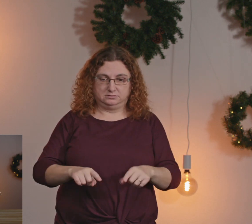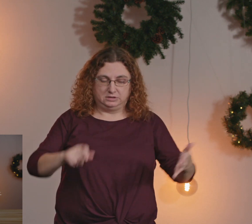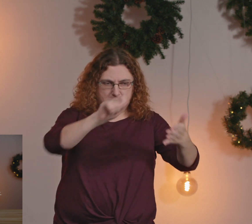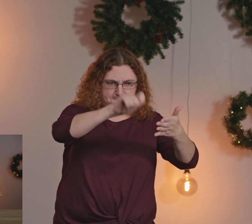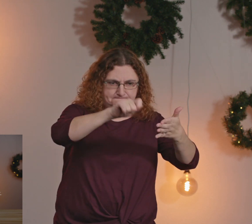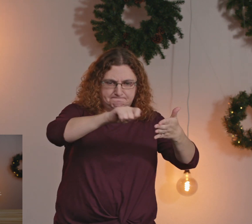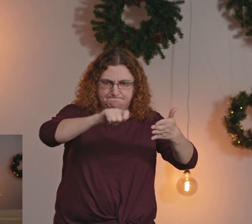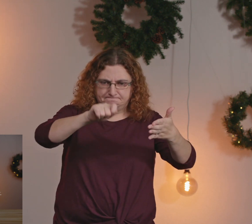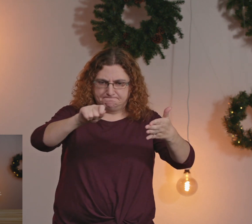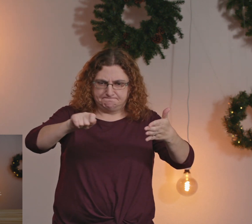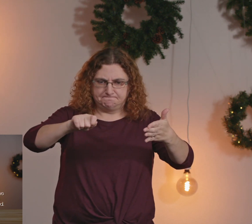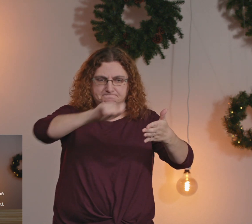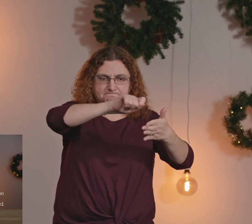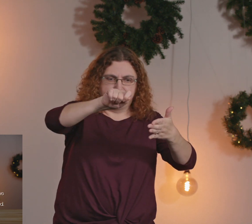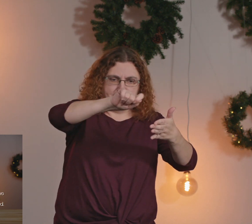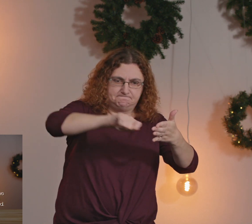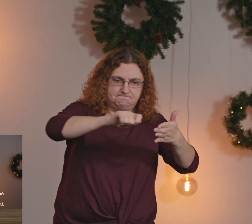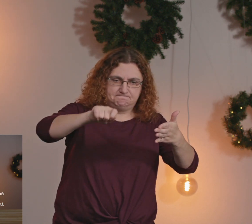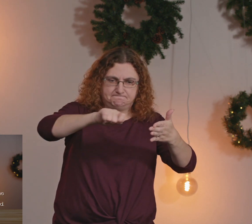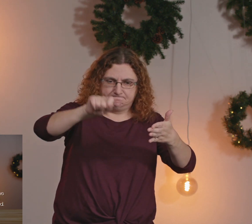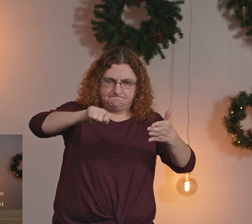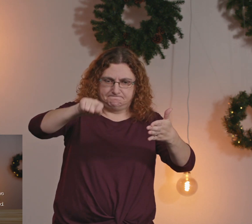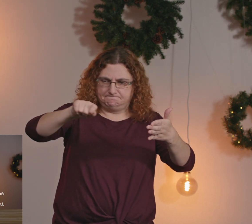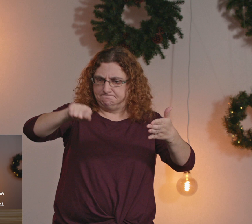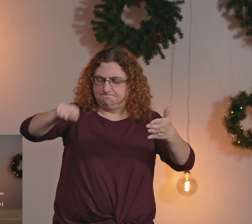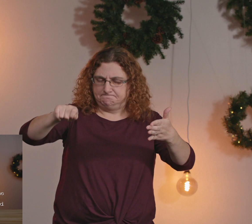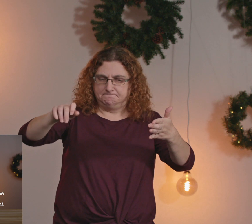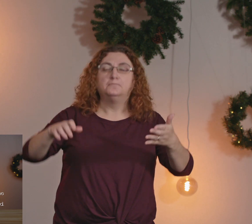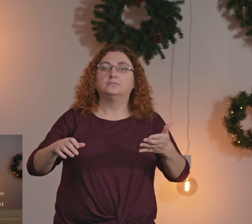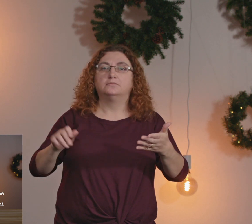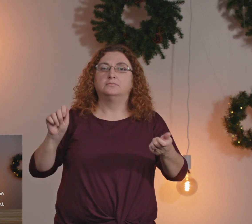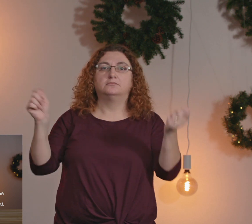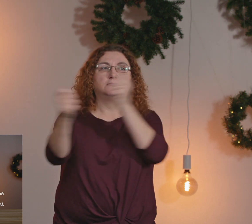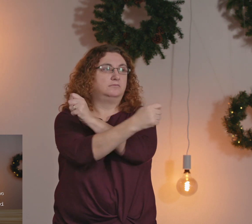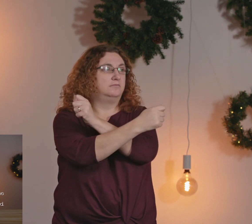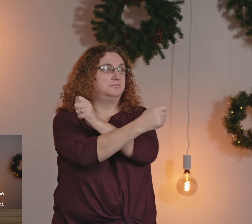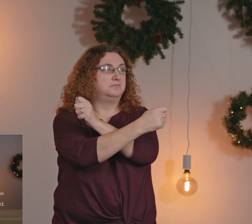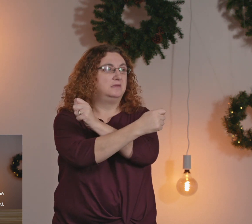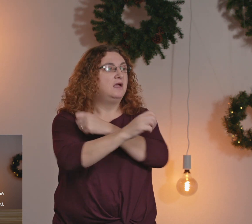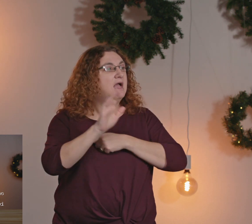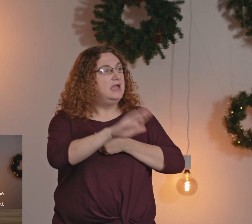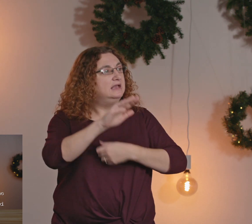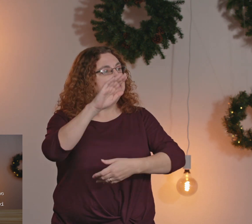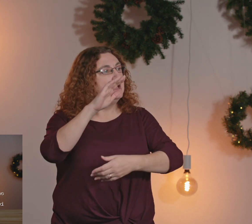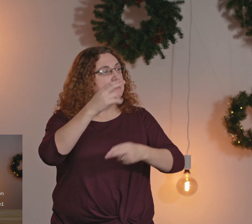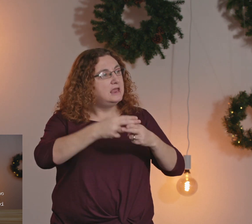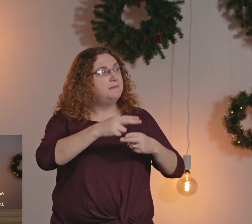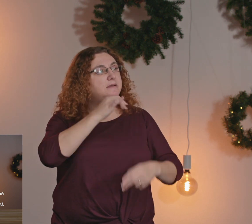and he starts to write. He asked for a writing tablet, and to everyone's astonishment, he wrote, his name is